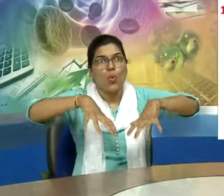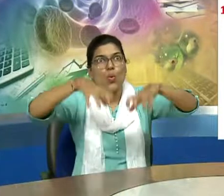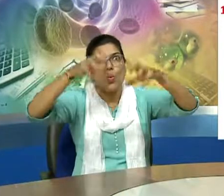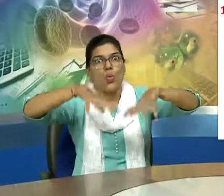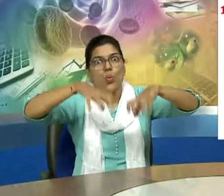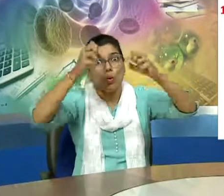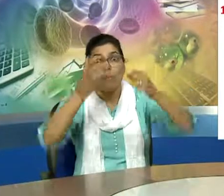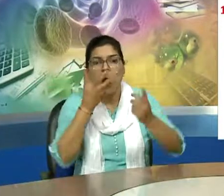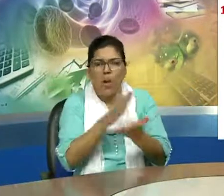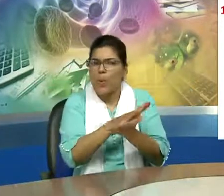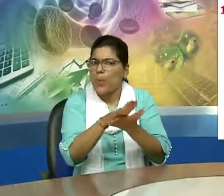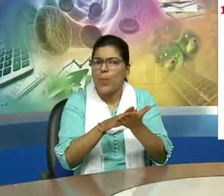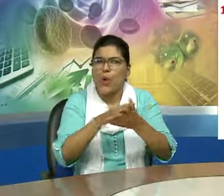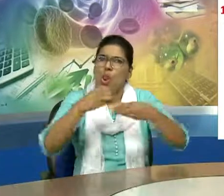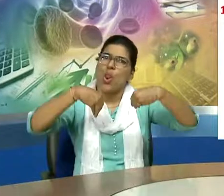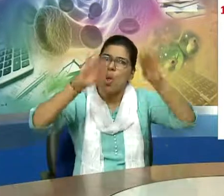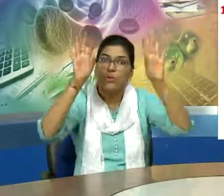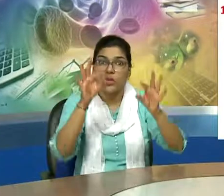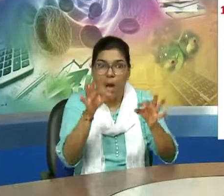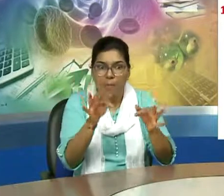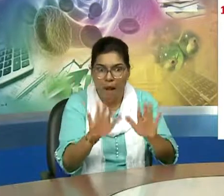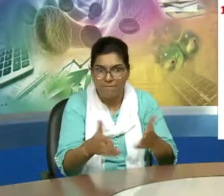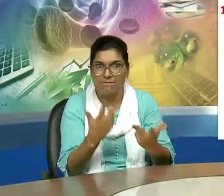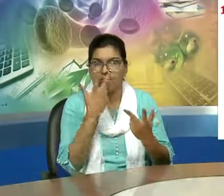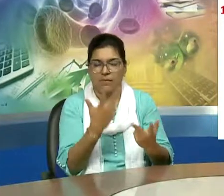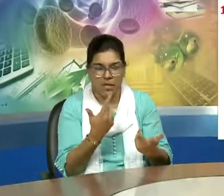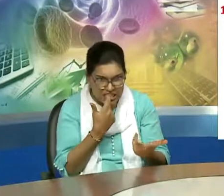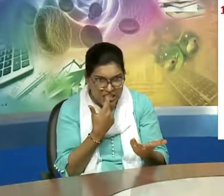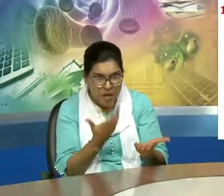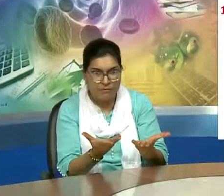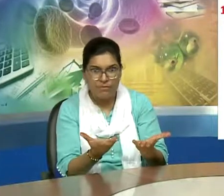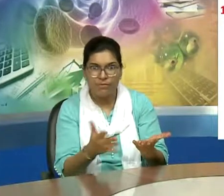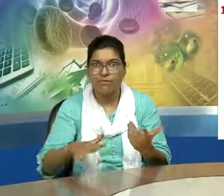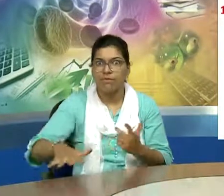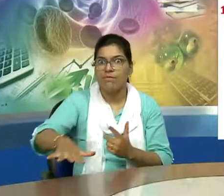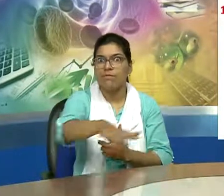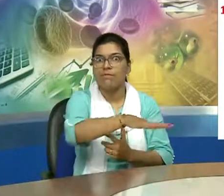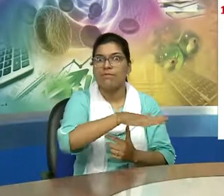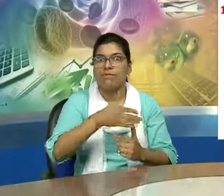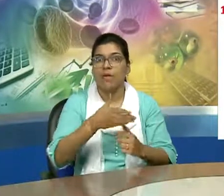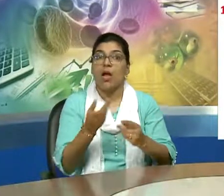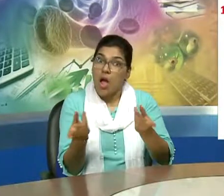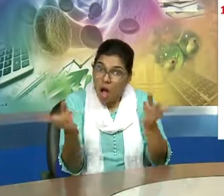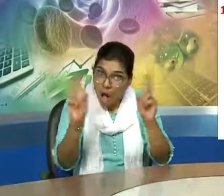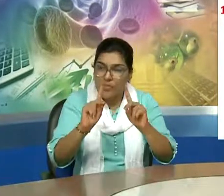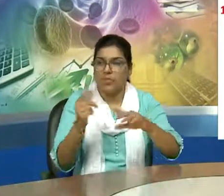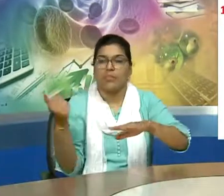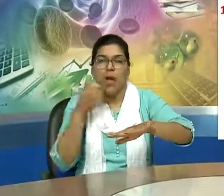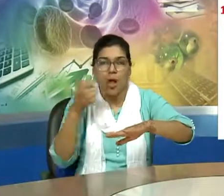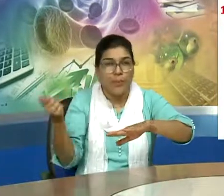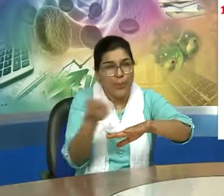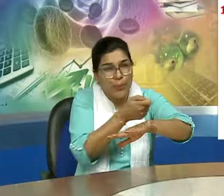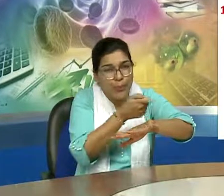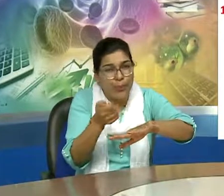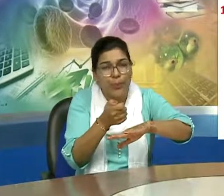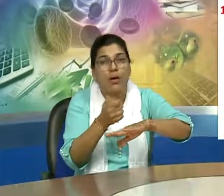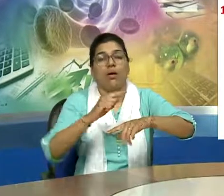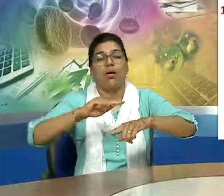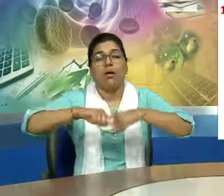accumulates progressively and slowly, slowly it makes the soil saline. Saline means salty.